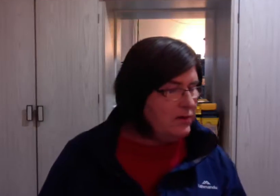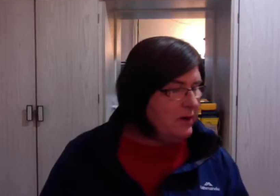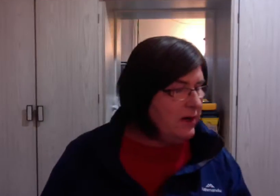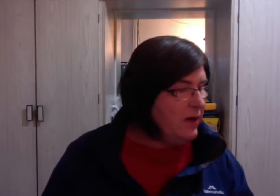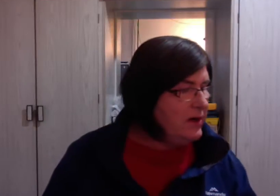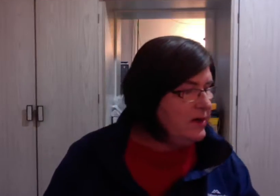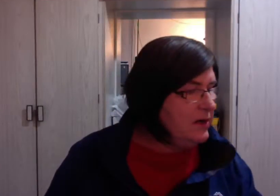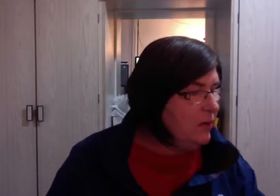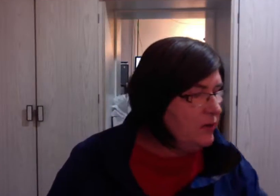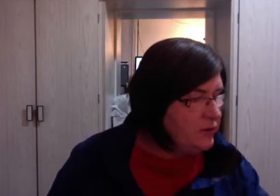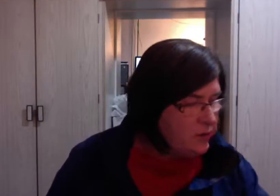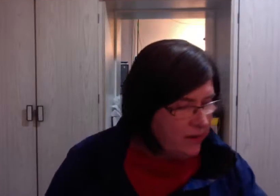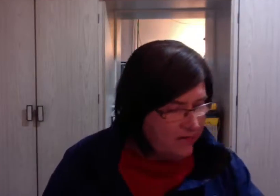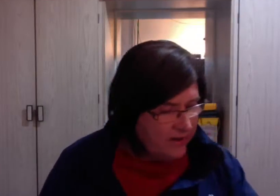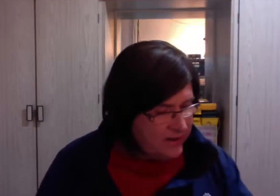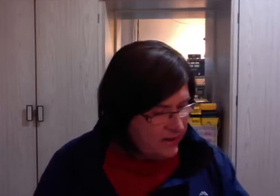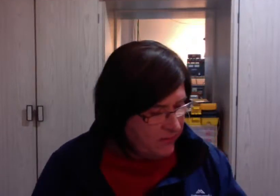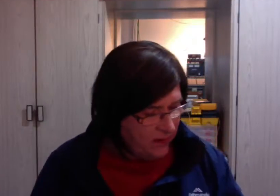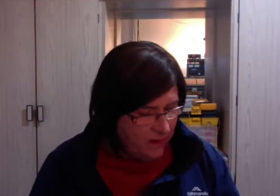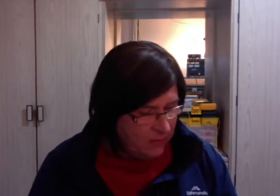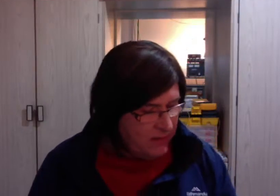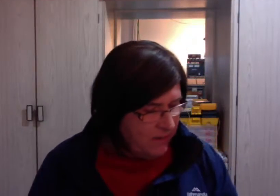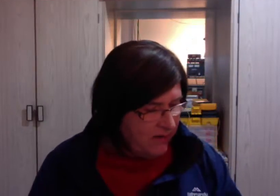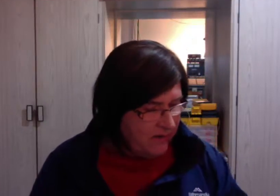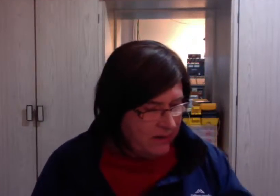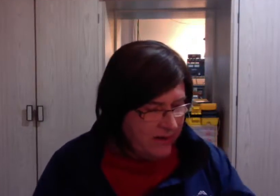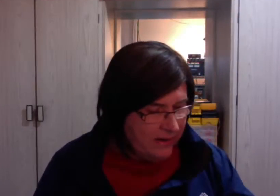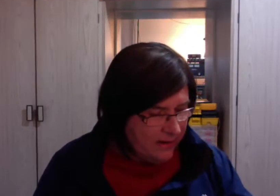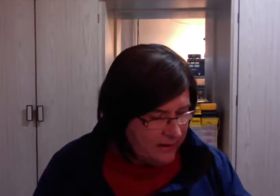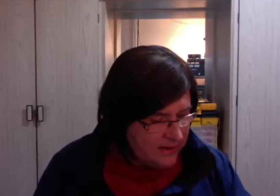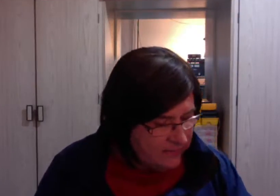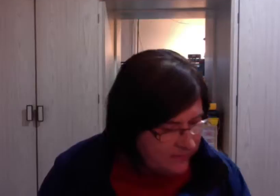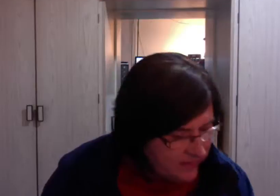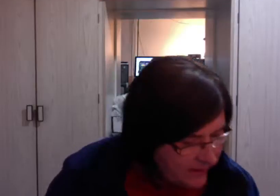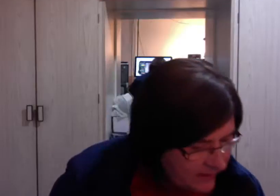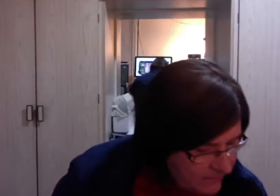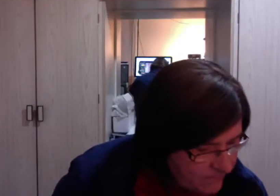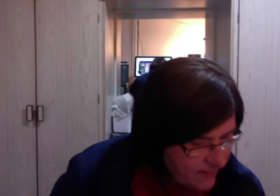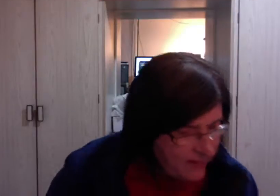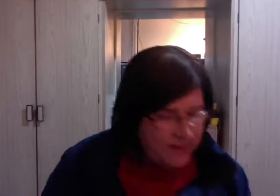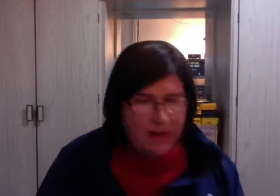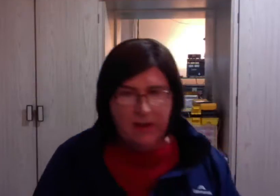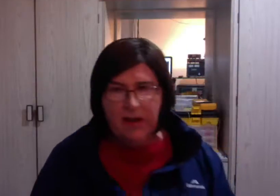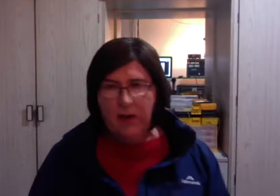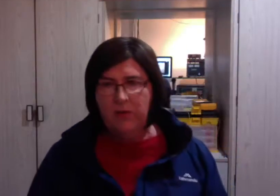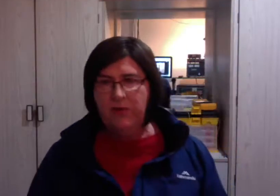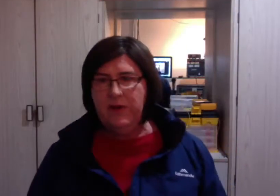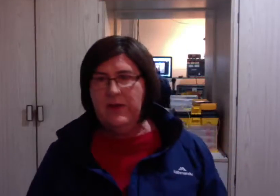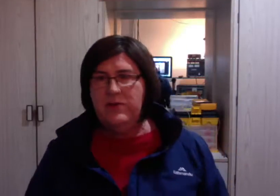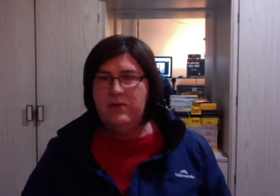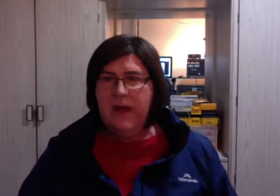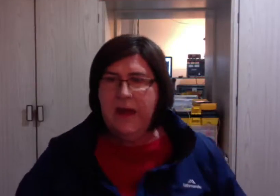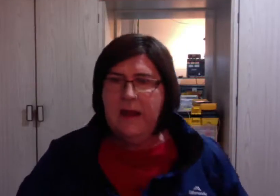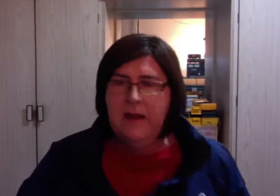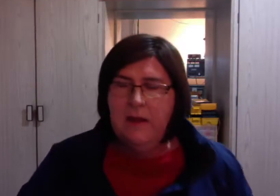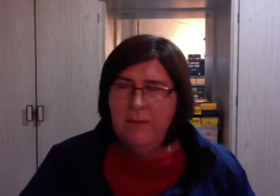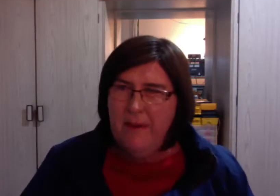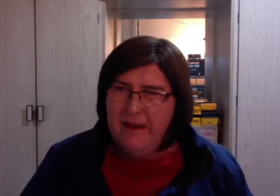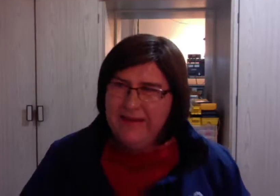be an idea, or do you have other tips? We most certainly have other tips. Kerry and I will send you that. Basically,